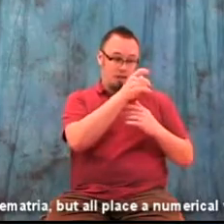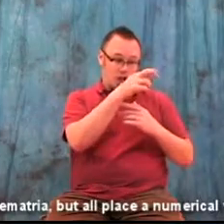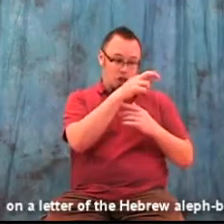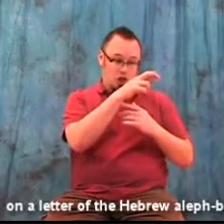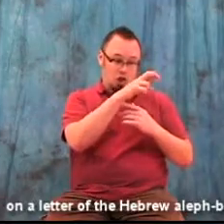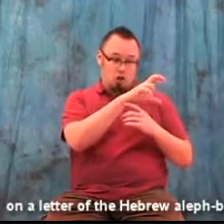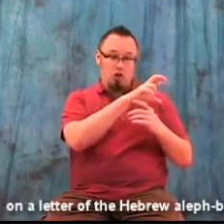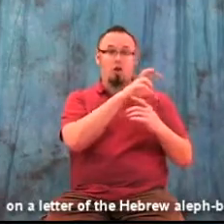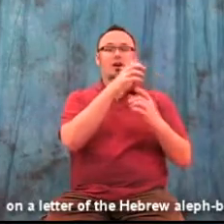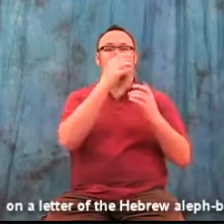alphabet.